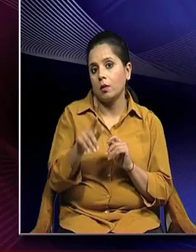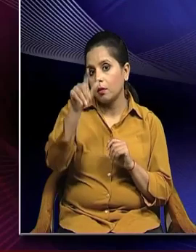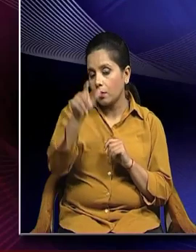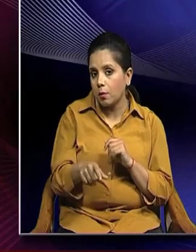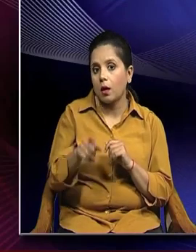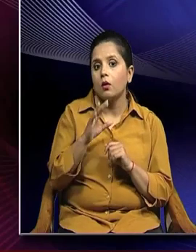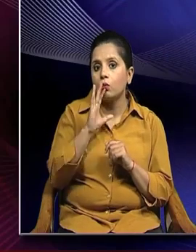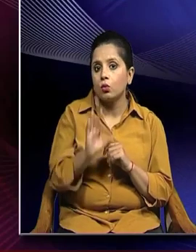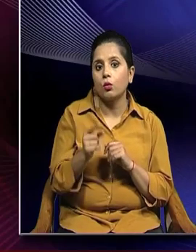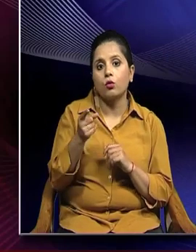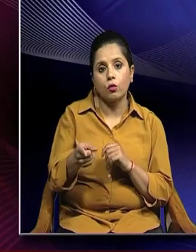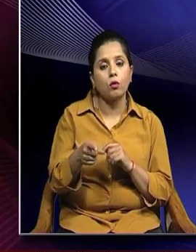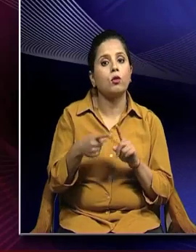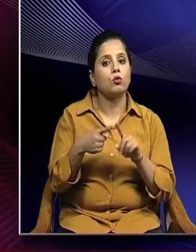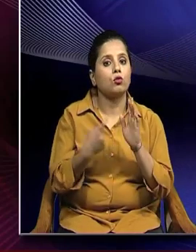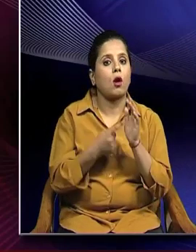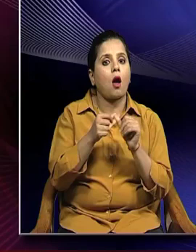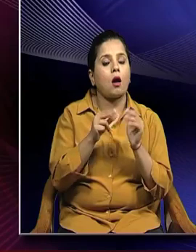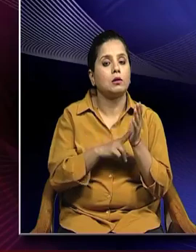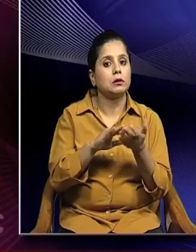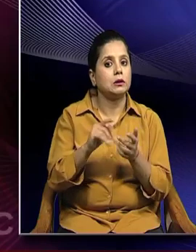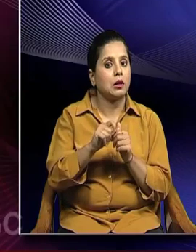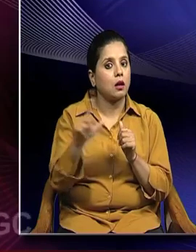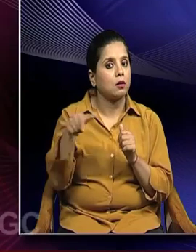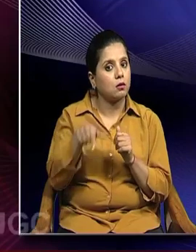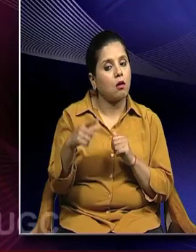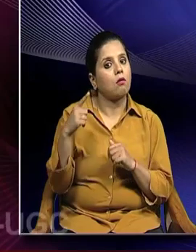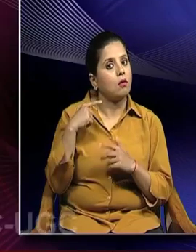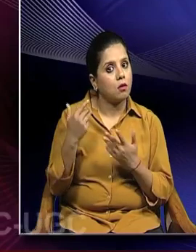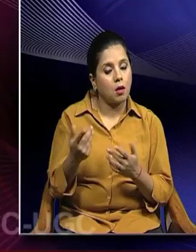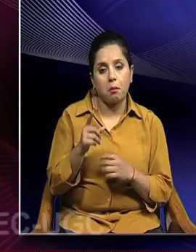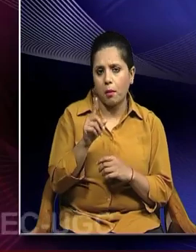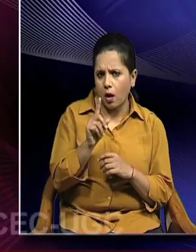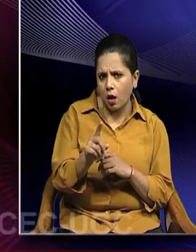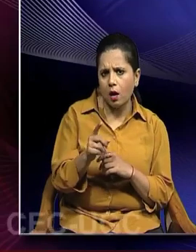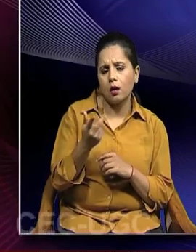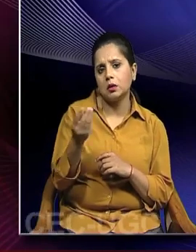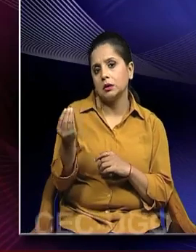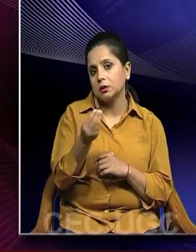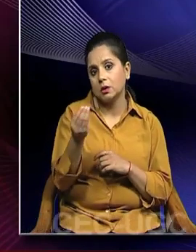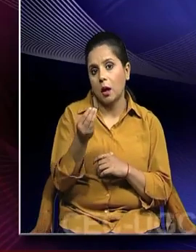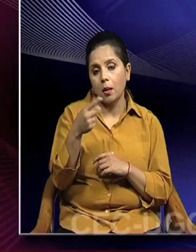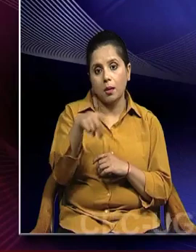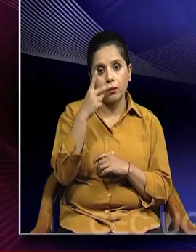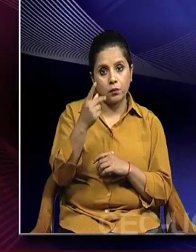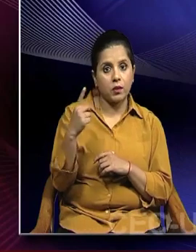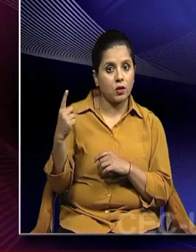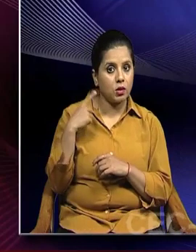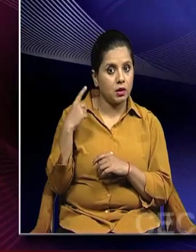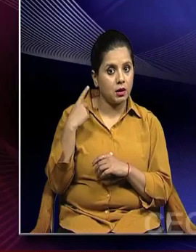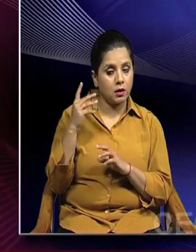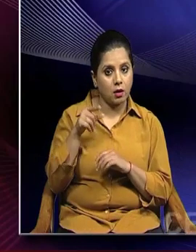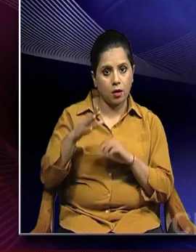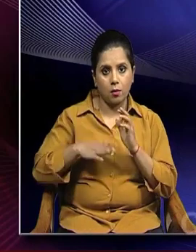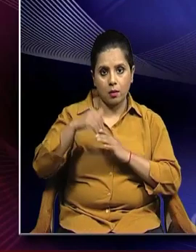is basically a transcendental leader. Whereas if some of the leaders, they are